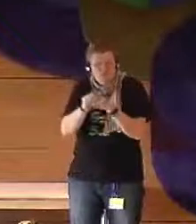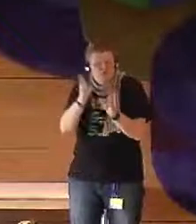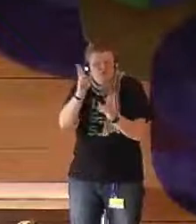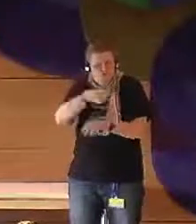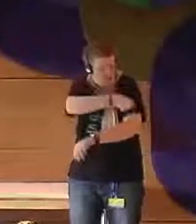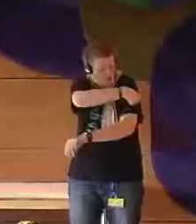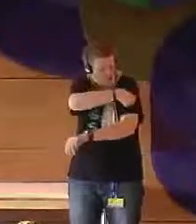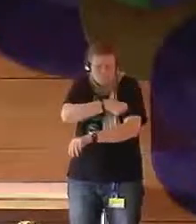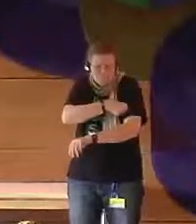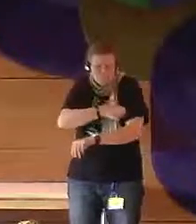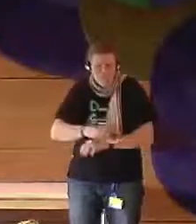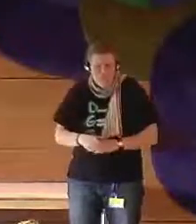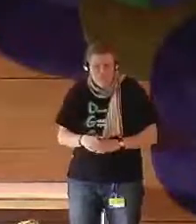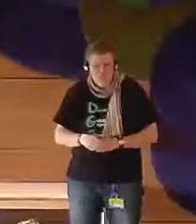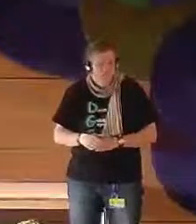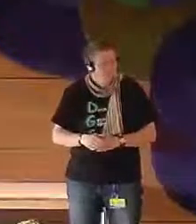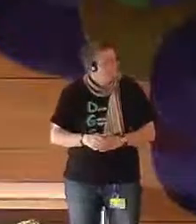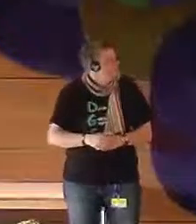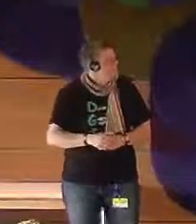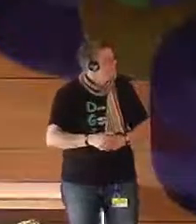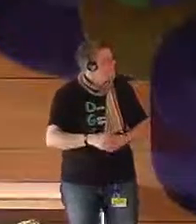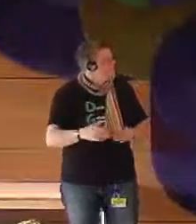have children who have hyacinth plaster.